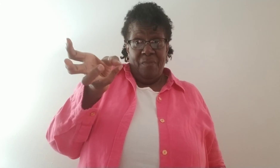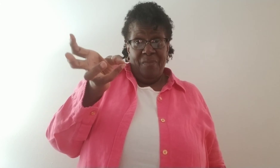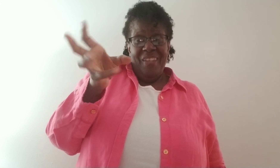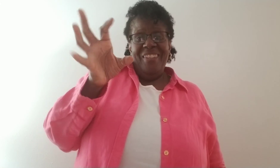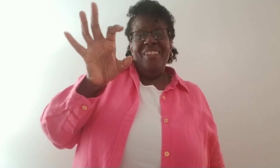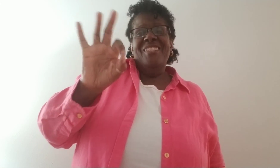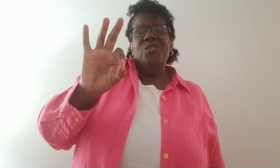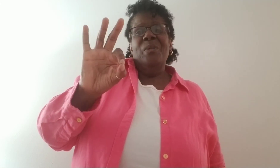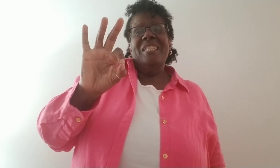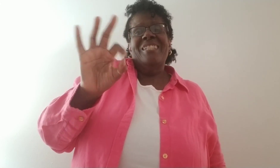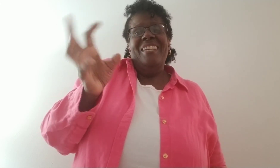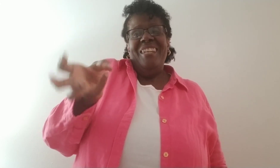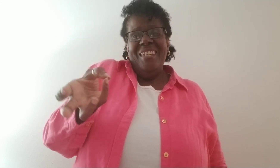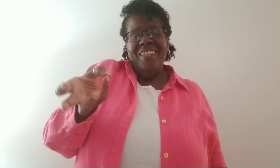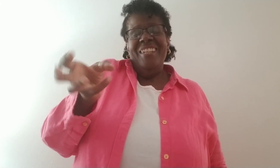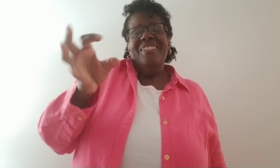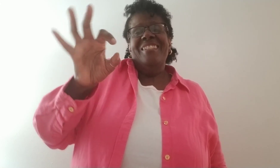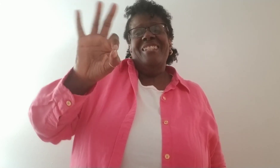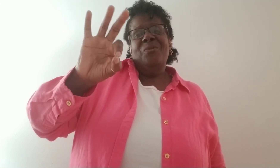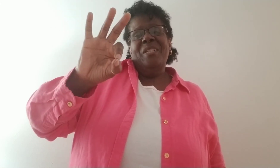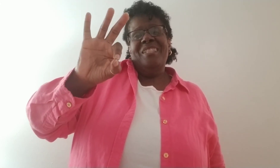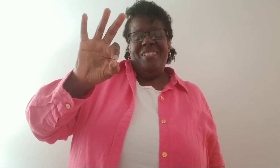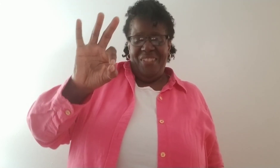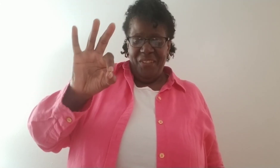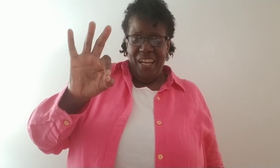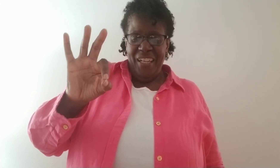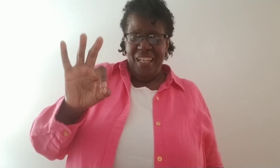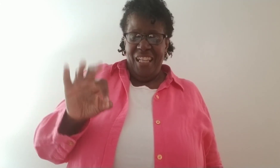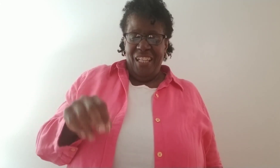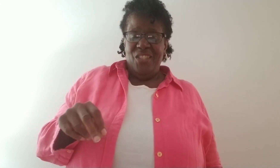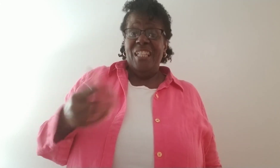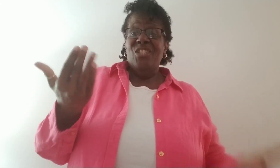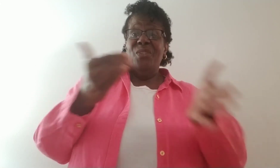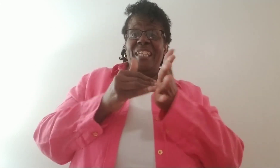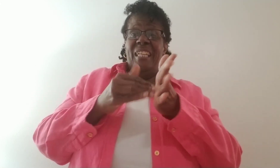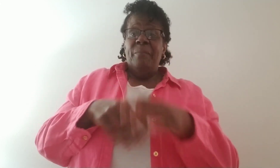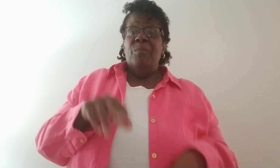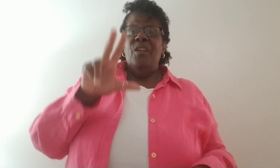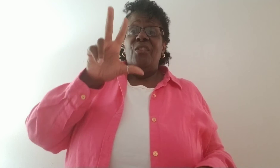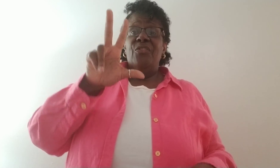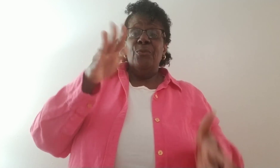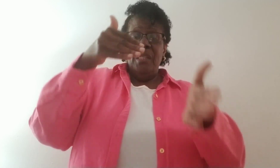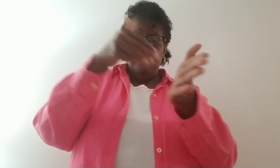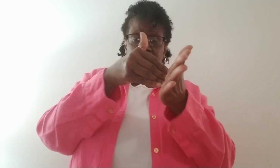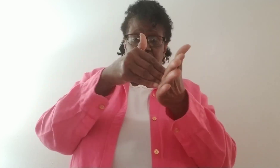And there's the twist. There's that twist. Okay? So let's do it again.